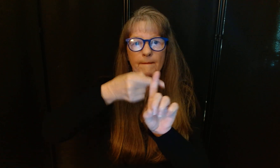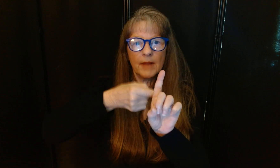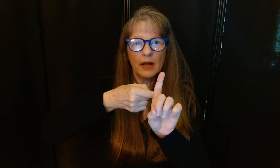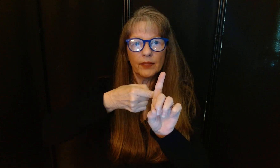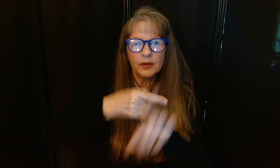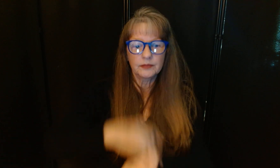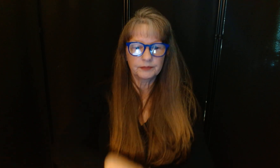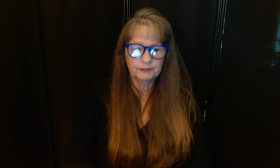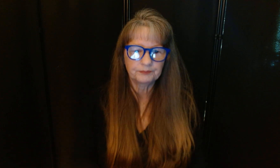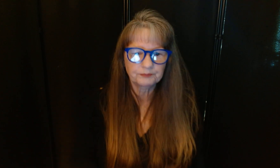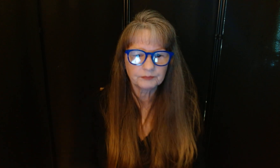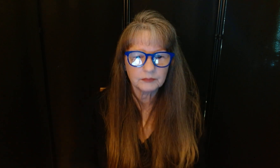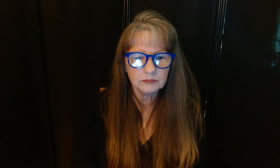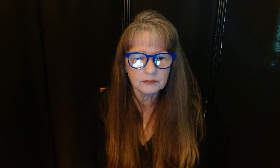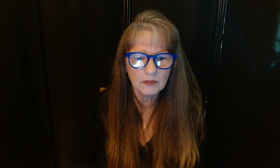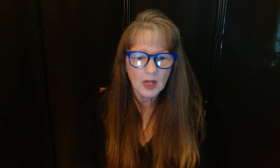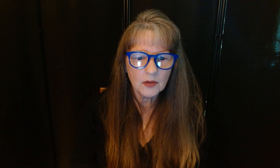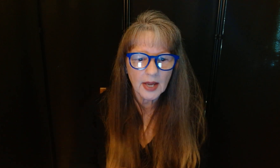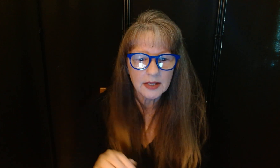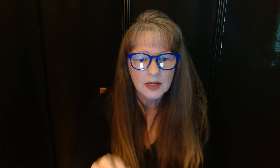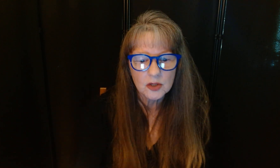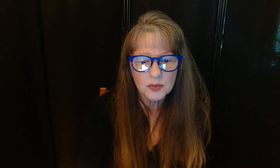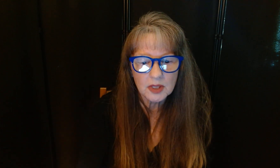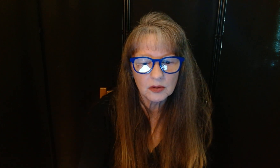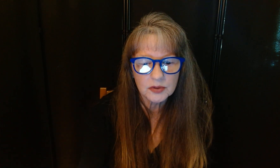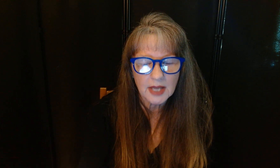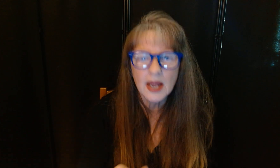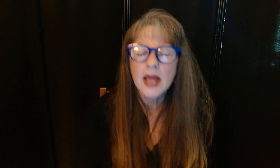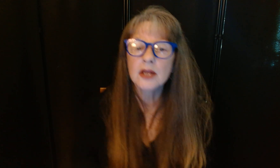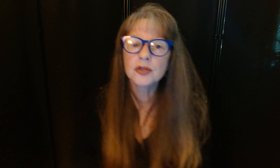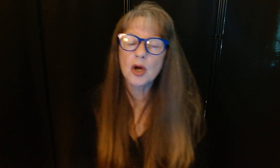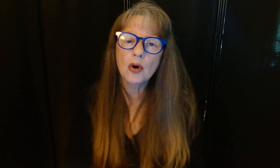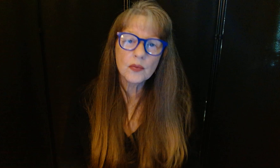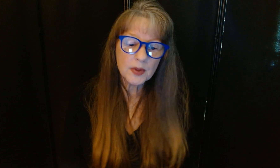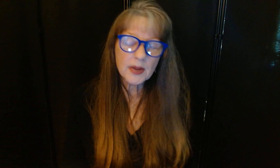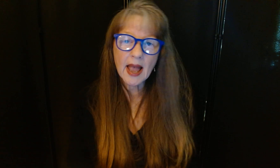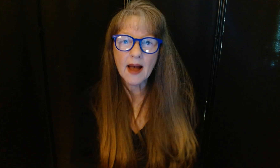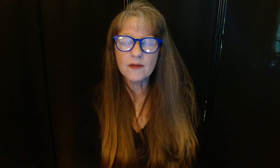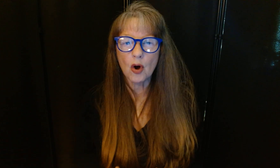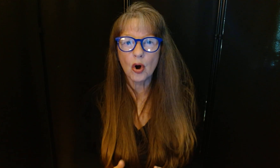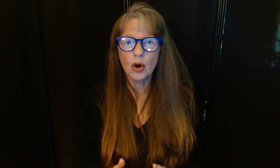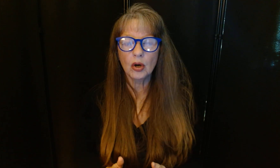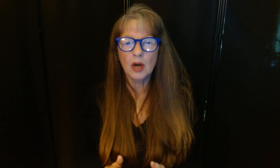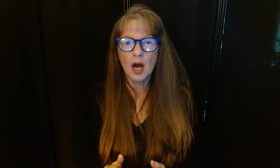Month. Okay, so we did Girl Scout. So then we have our